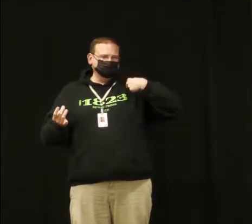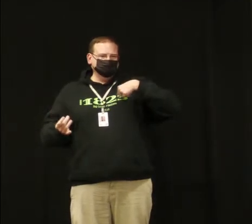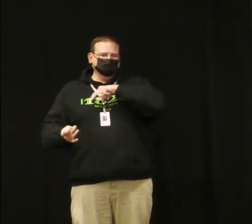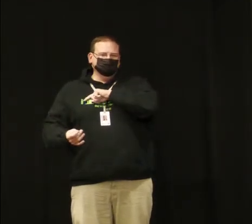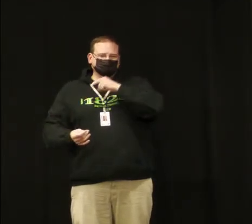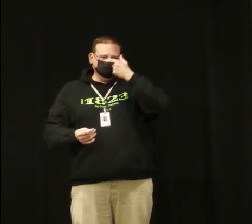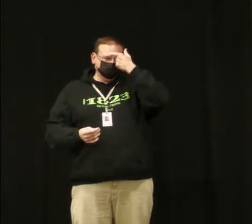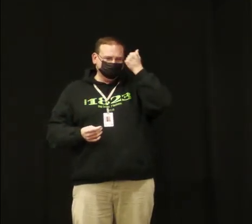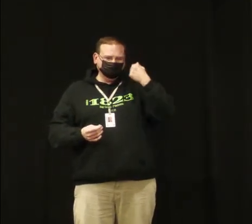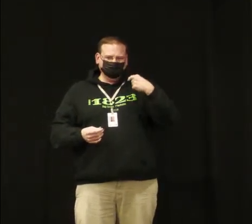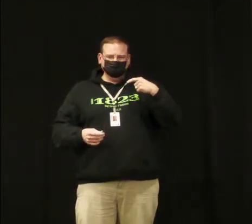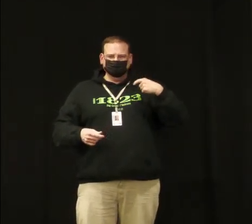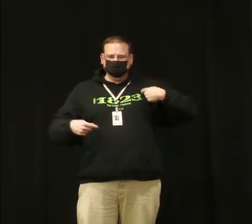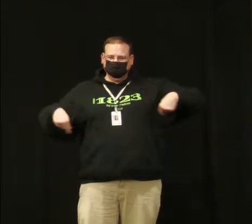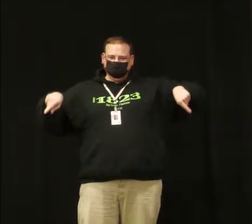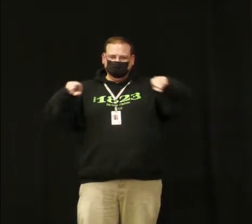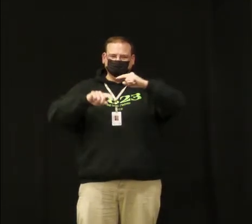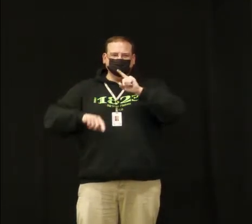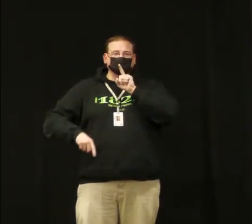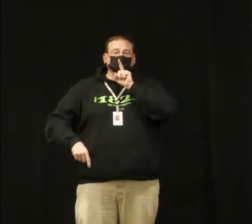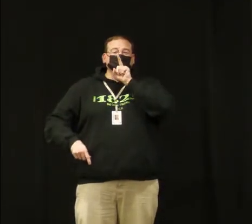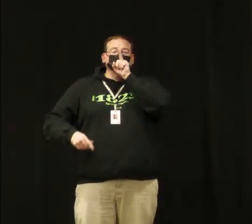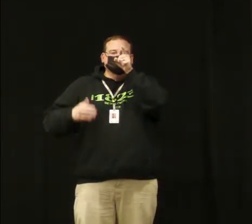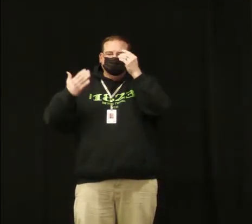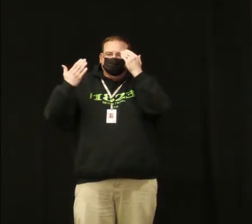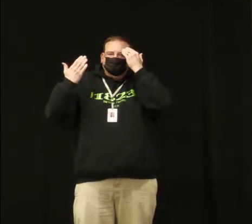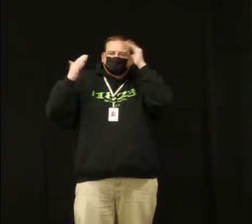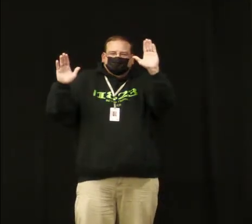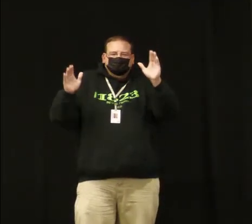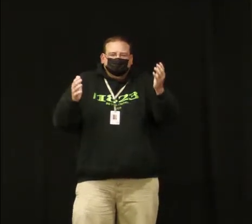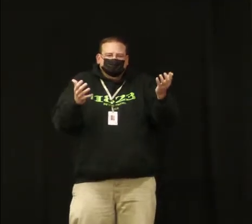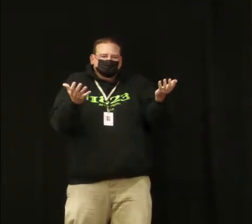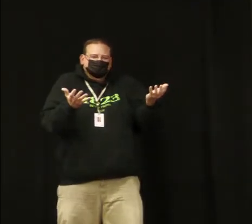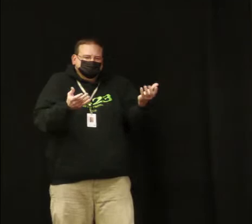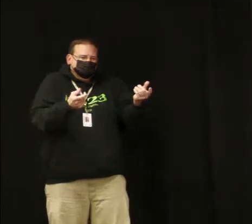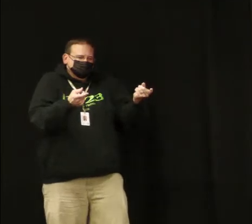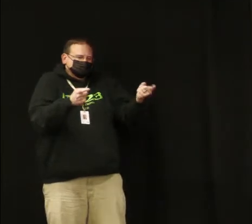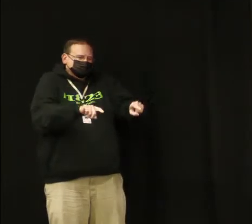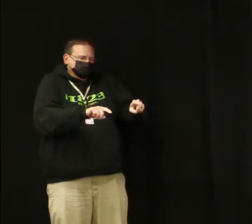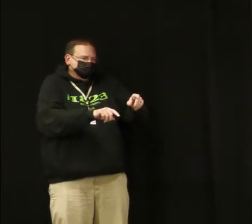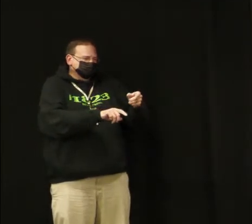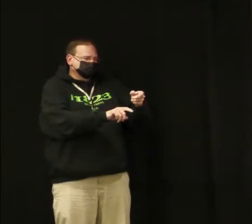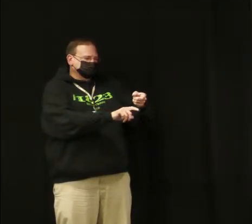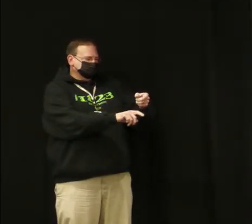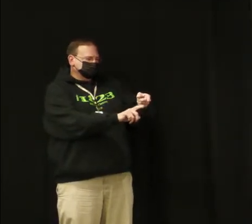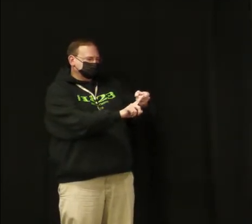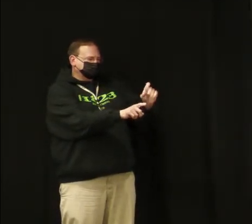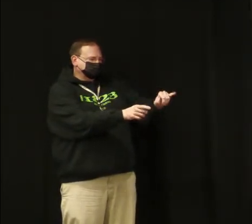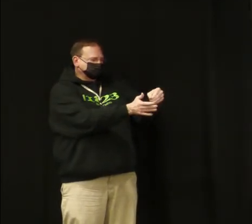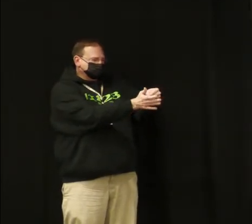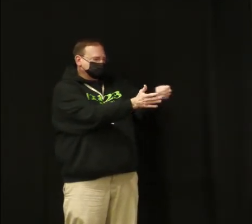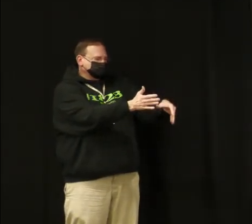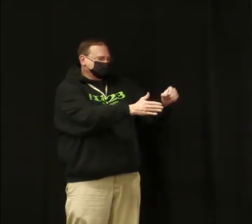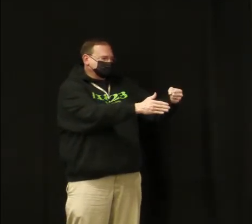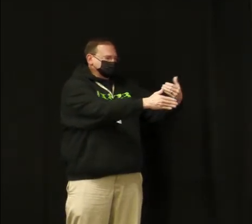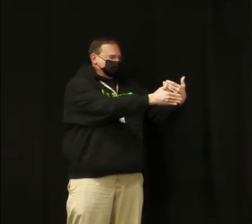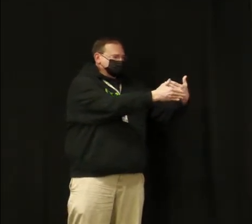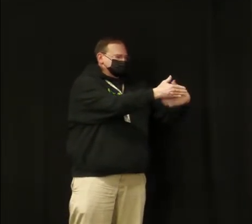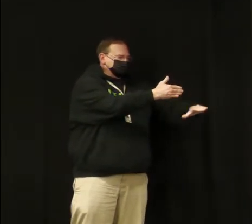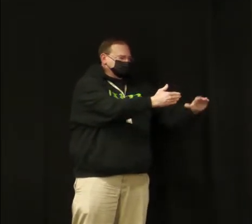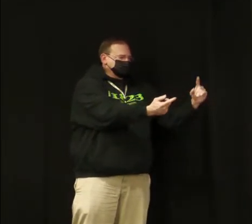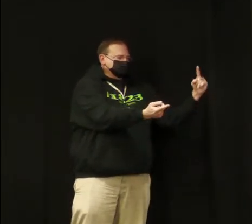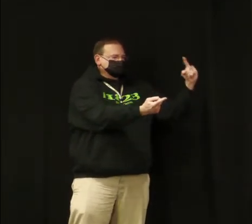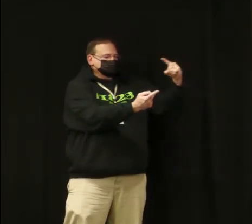but it can become sticky. Because for some of us, and most of us here, who really don't quite